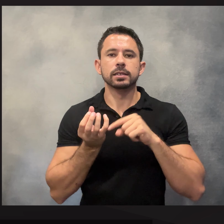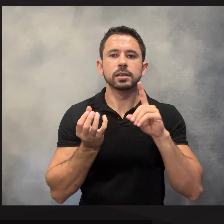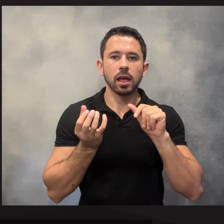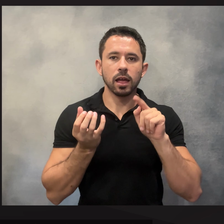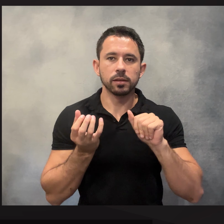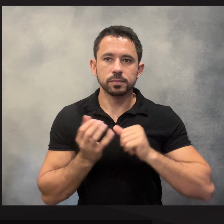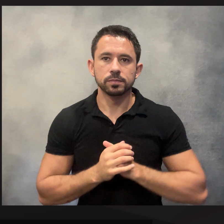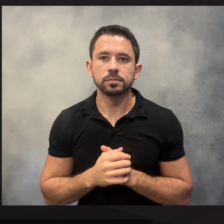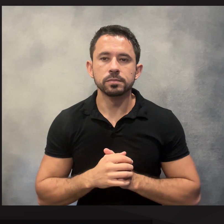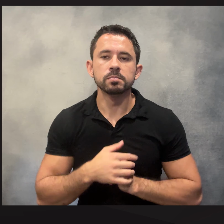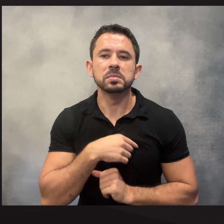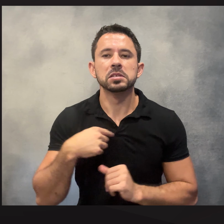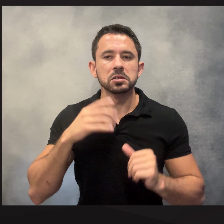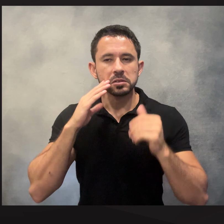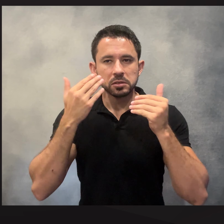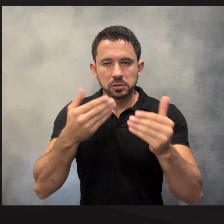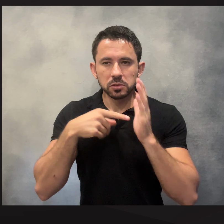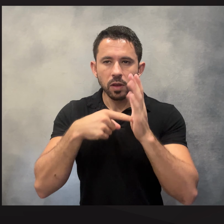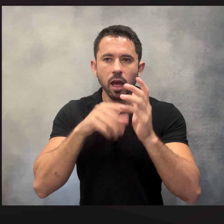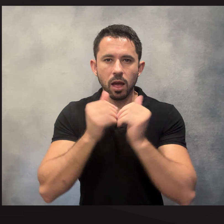We'll show you how to do that shortly.